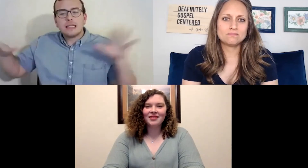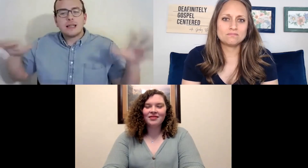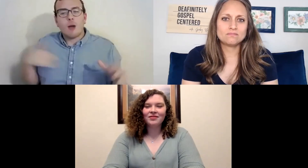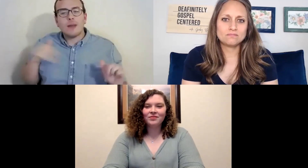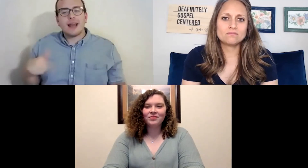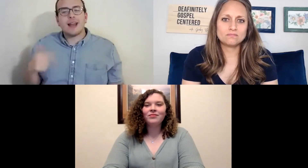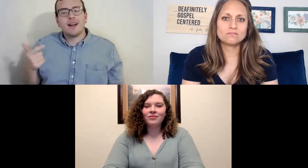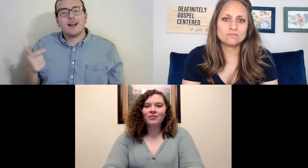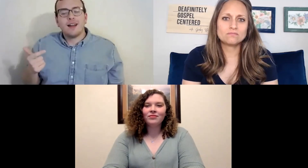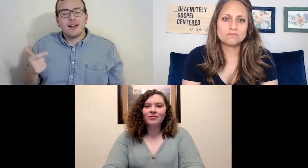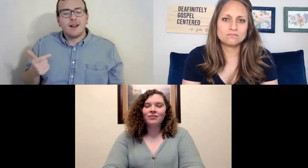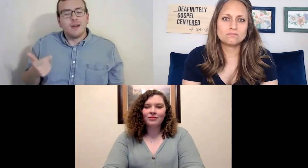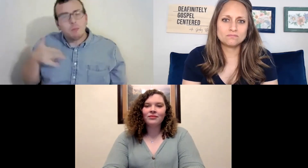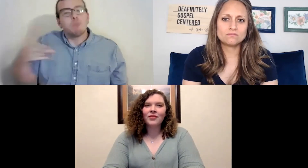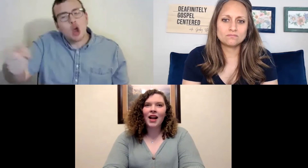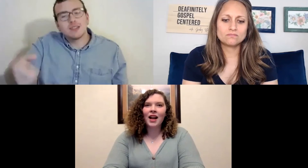another.